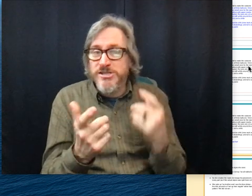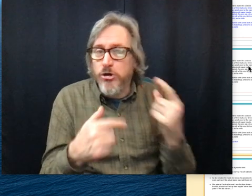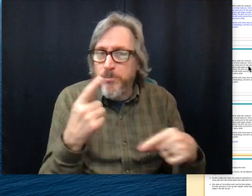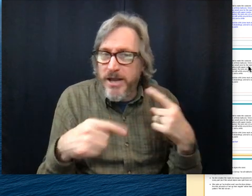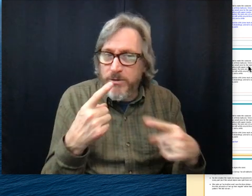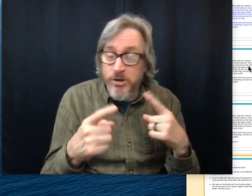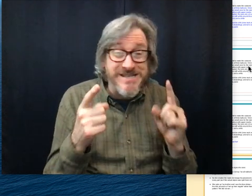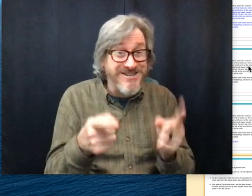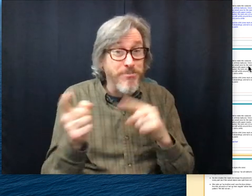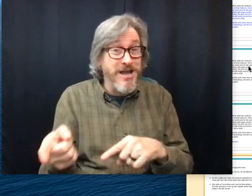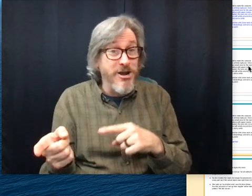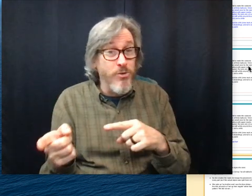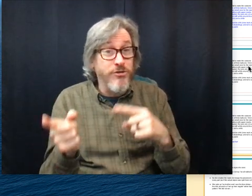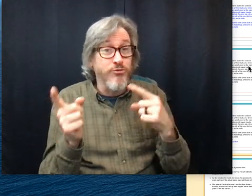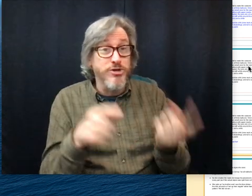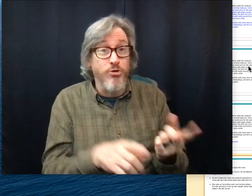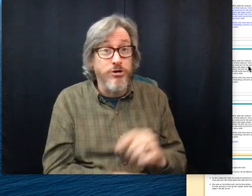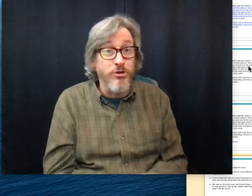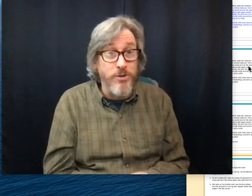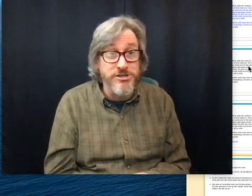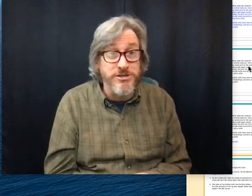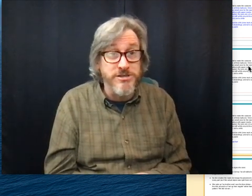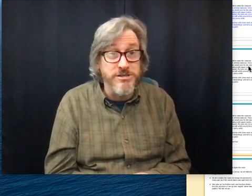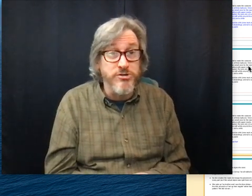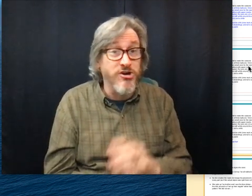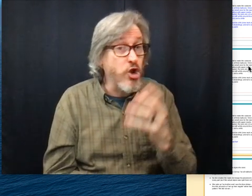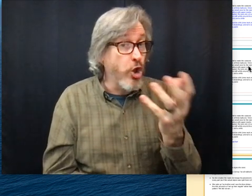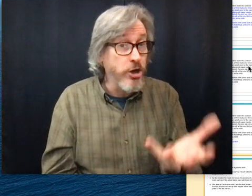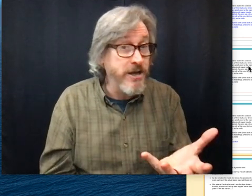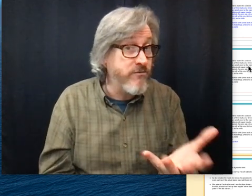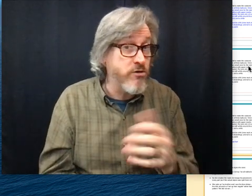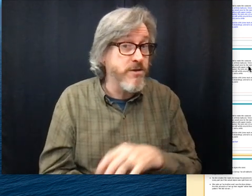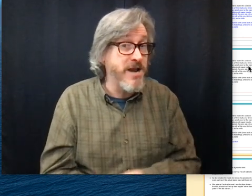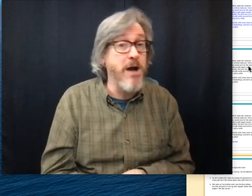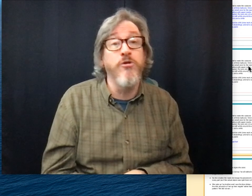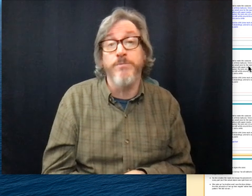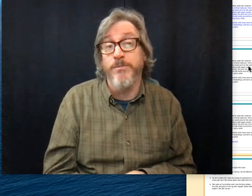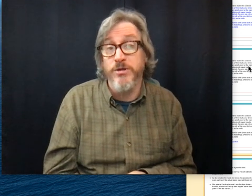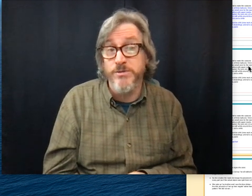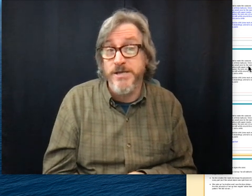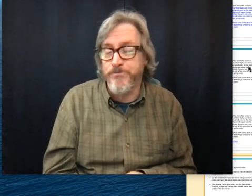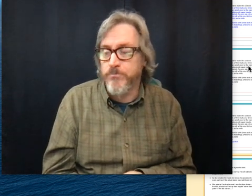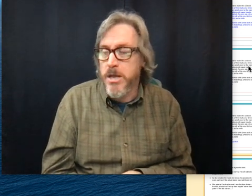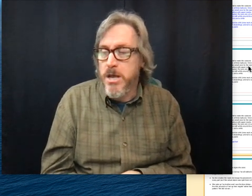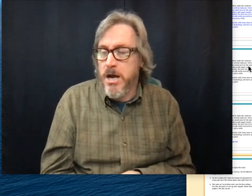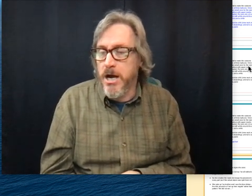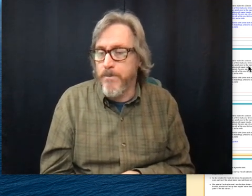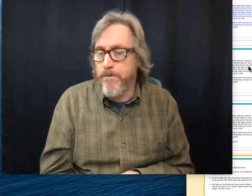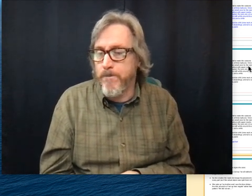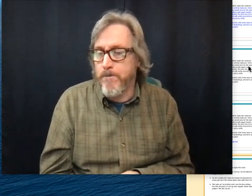So start playing with those. Start playing with rhetorical questions. Start looking for them and how other people use them.